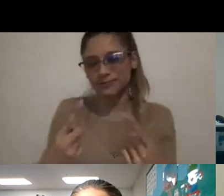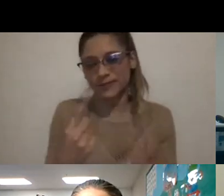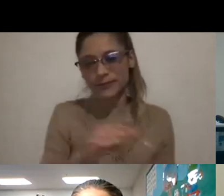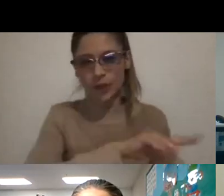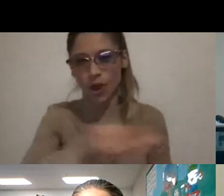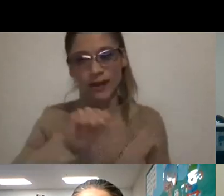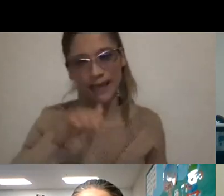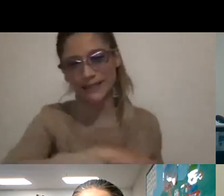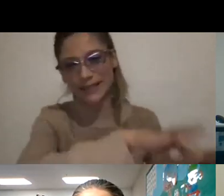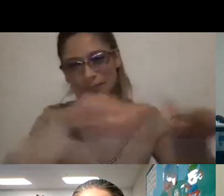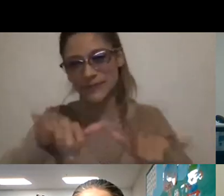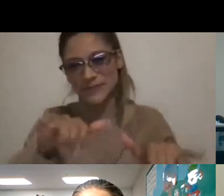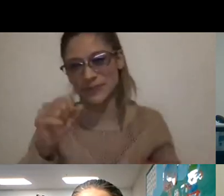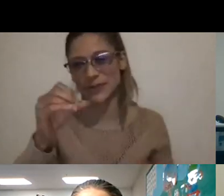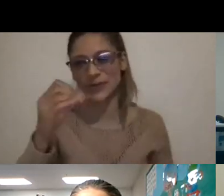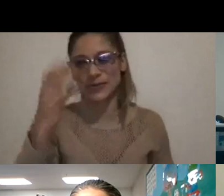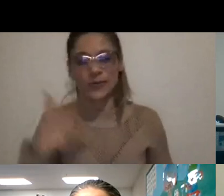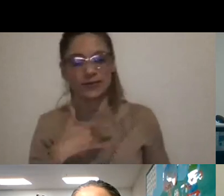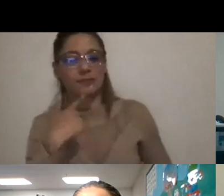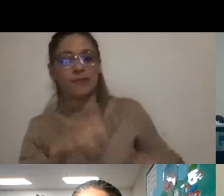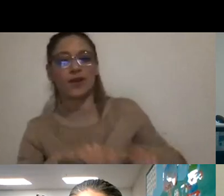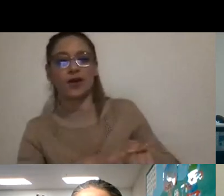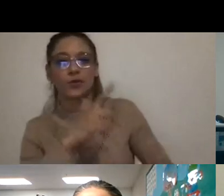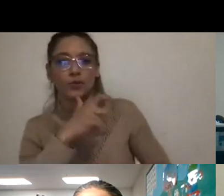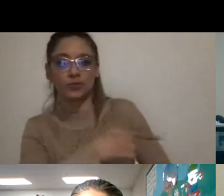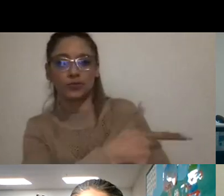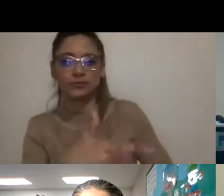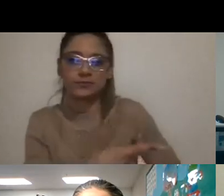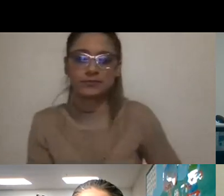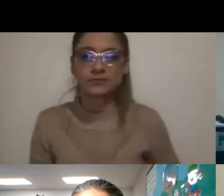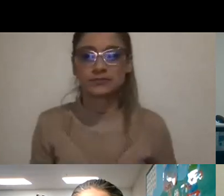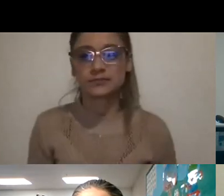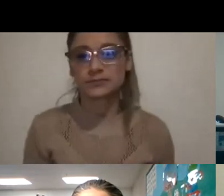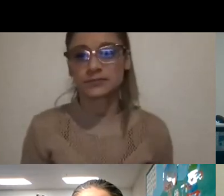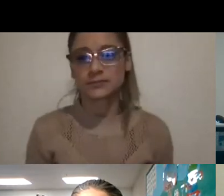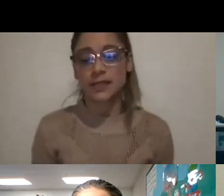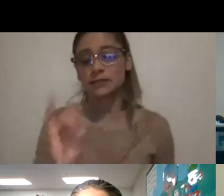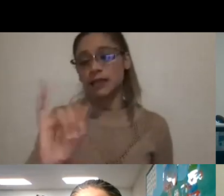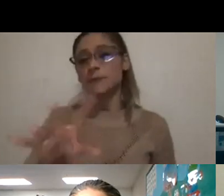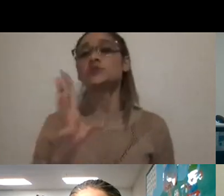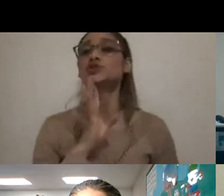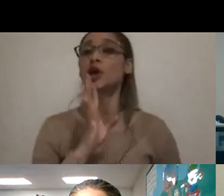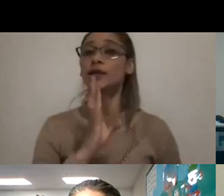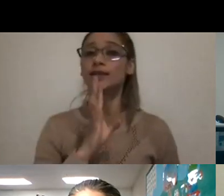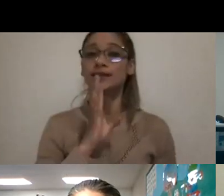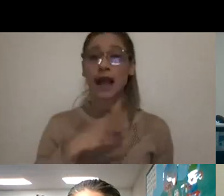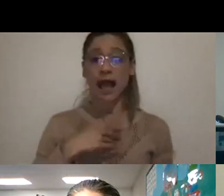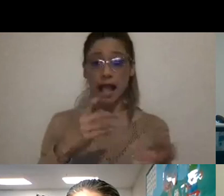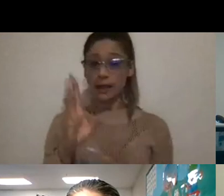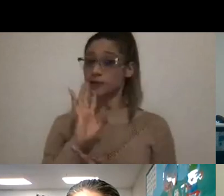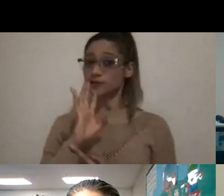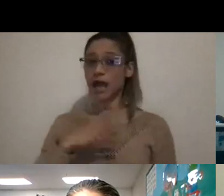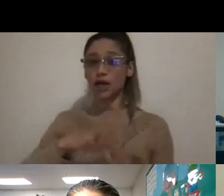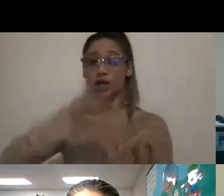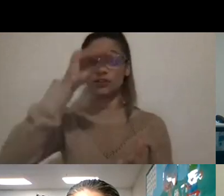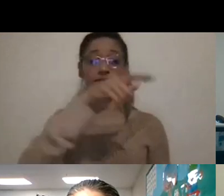on their behavior with how they answer and how they spend it. So not all of them are going to be the same. It just depends on who's asking